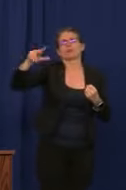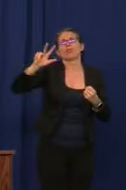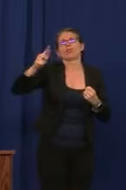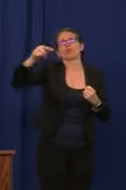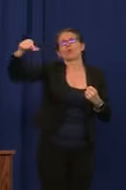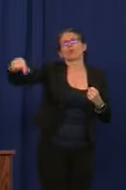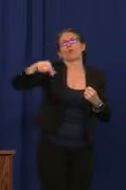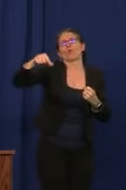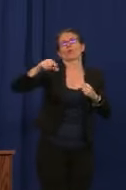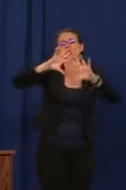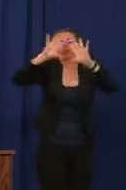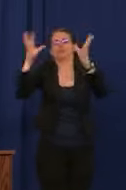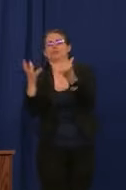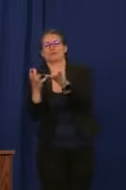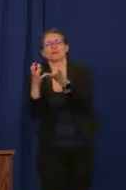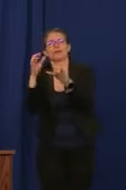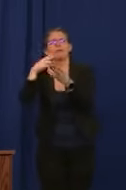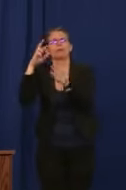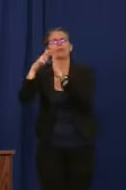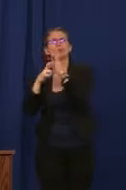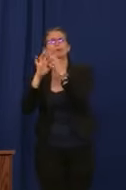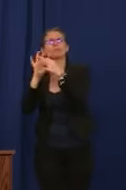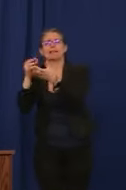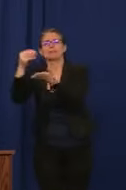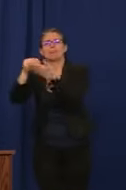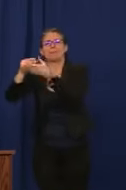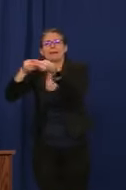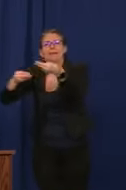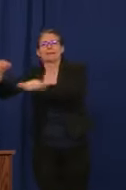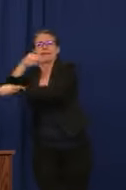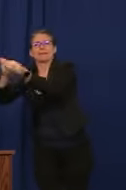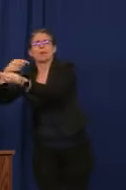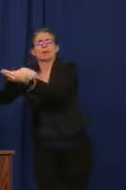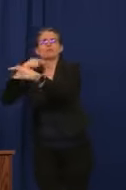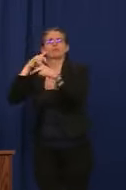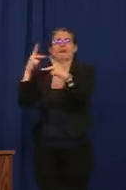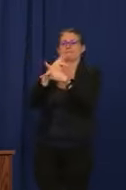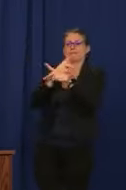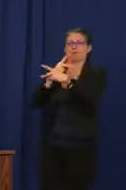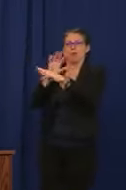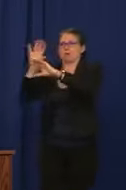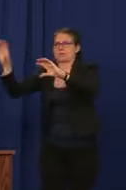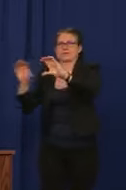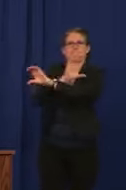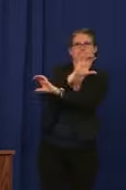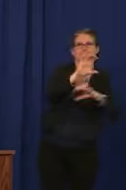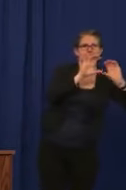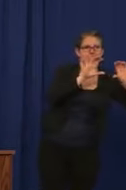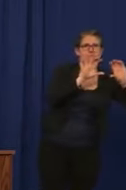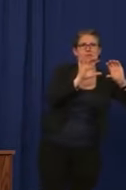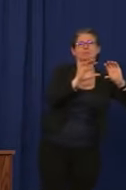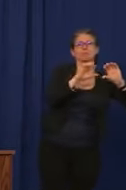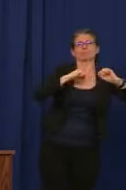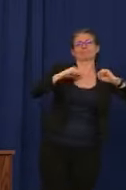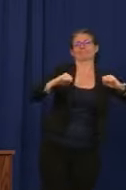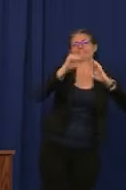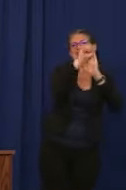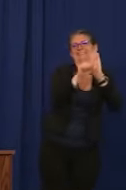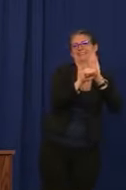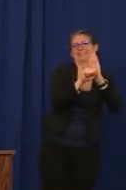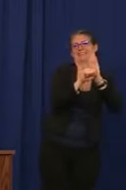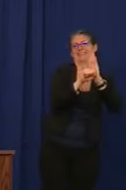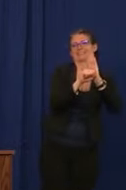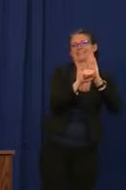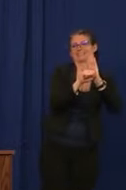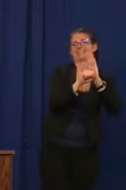budget at a healthy level, including money that goes through the state for GPA, for education, K through